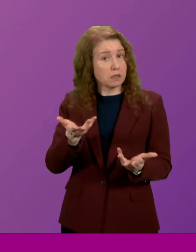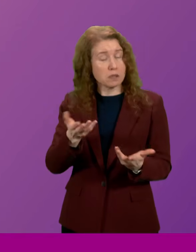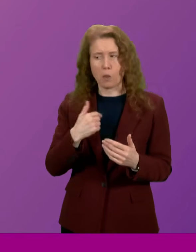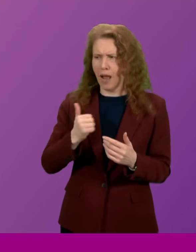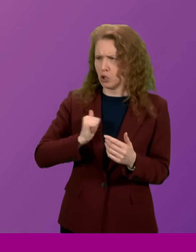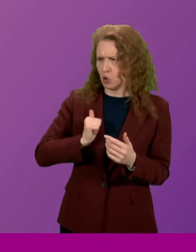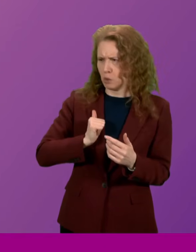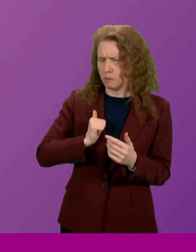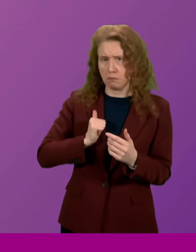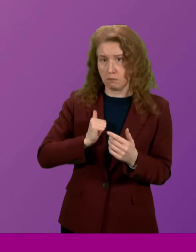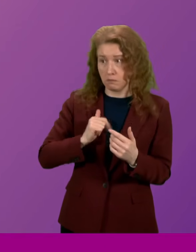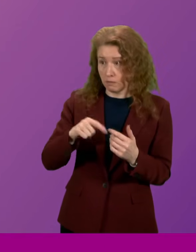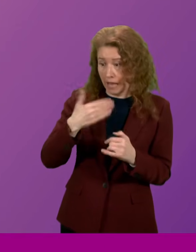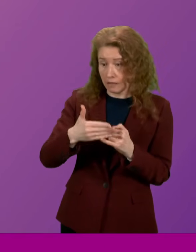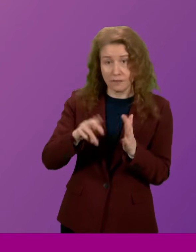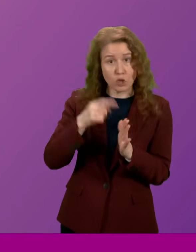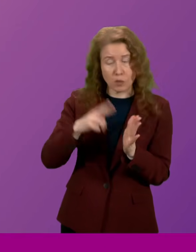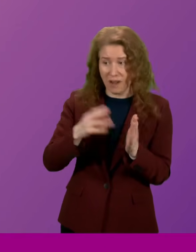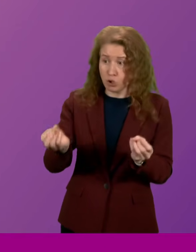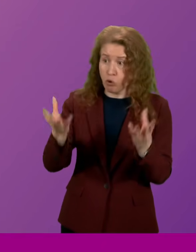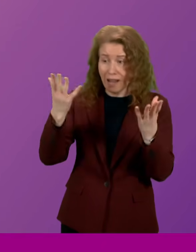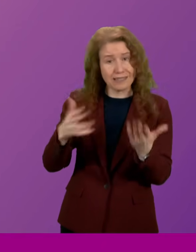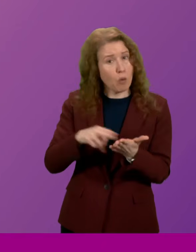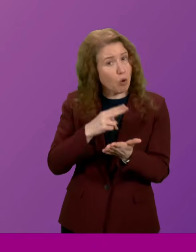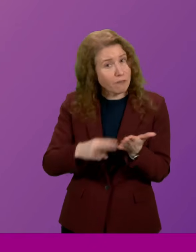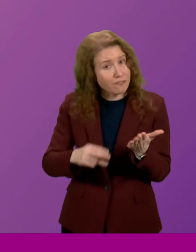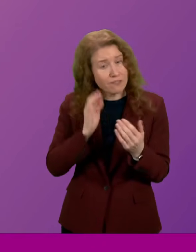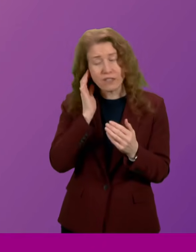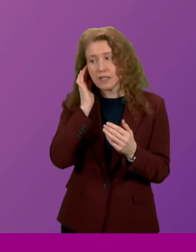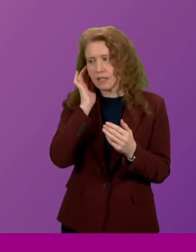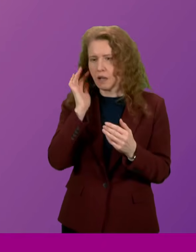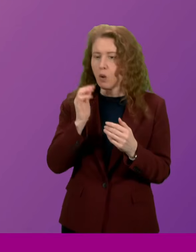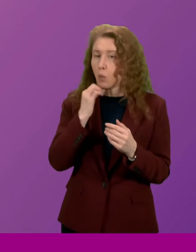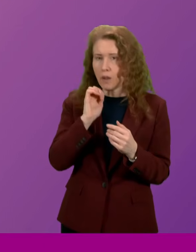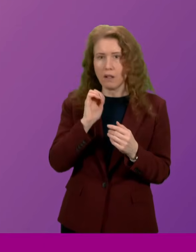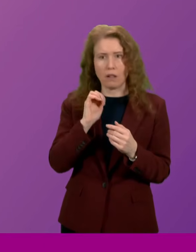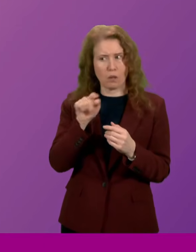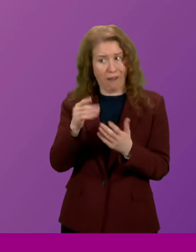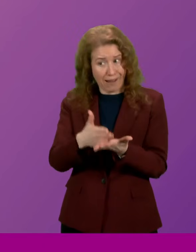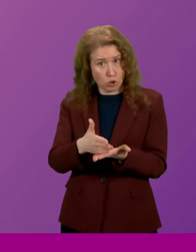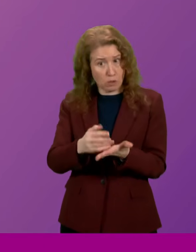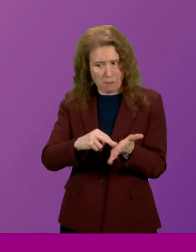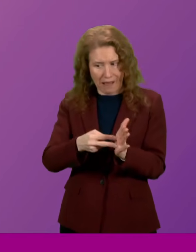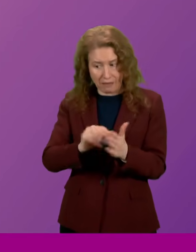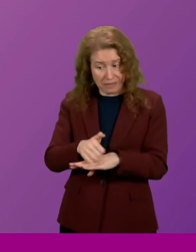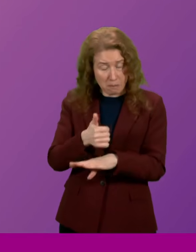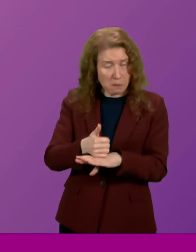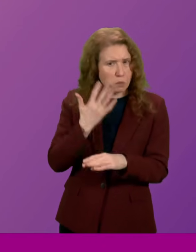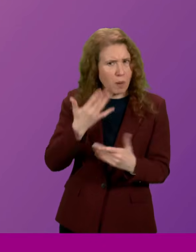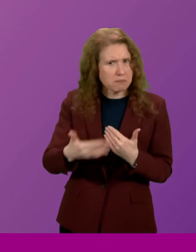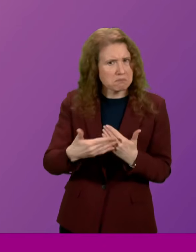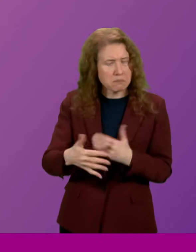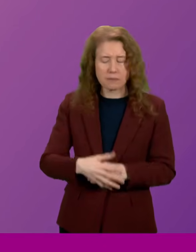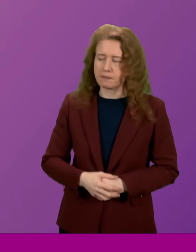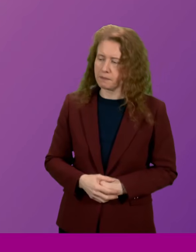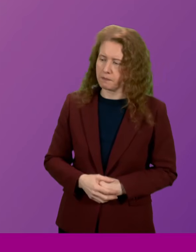I assume that the strikes at the end of January are now off. And when, therefore, will the actual plan be implemented?